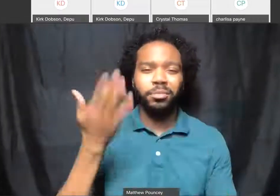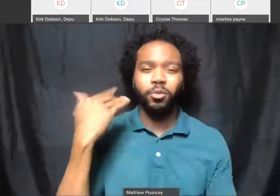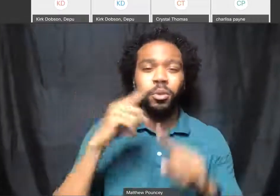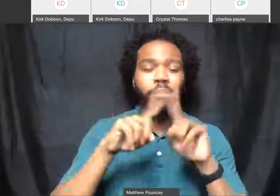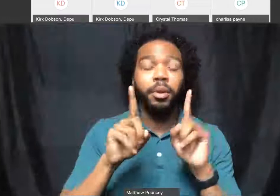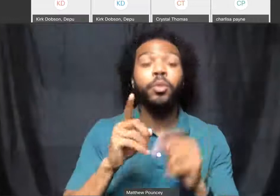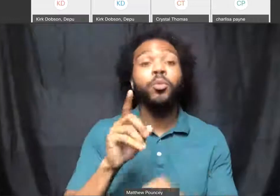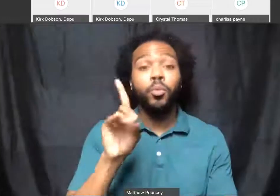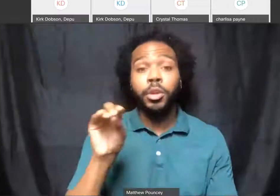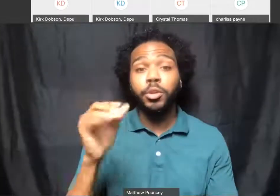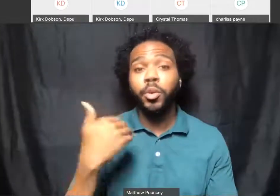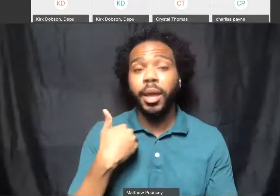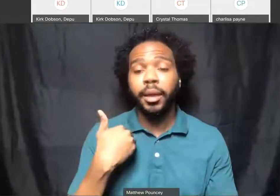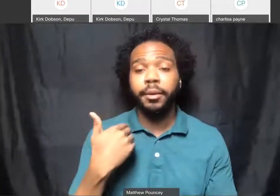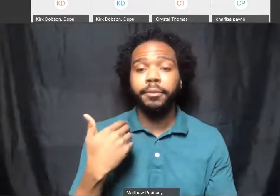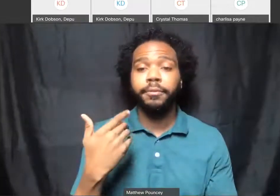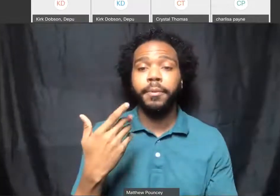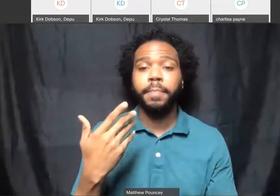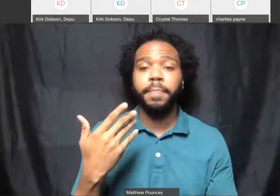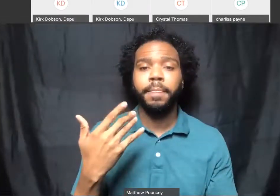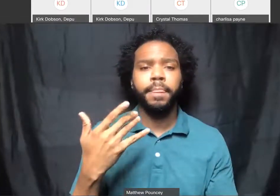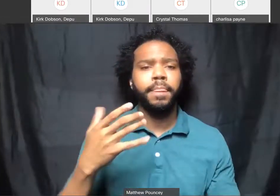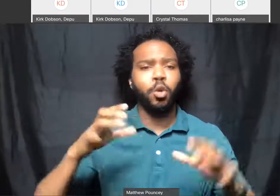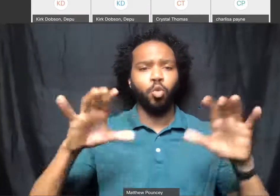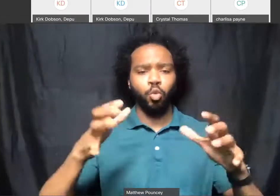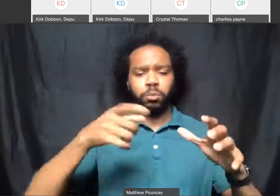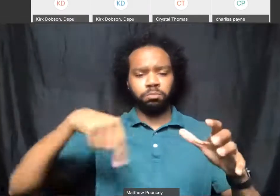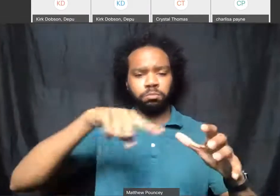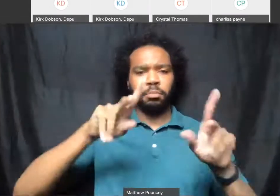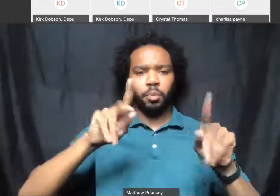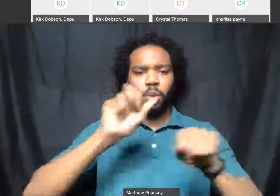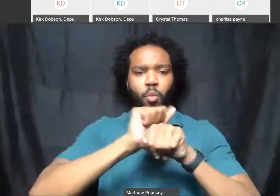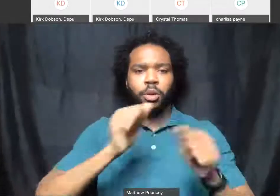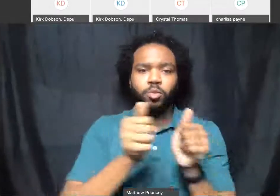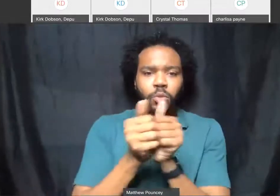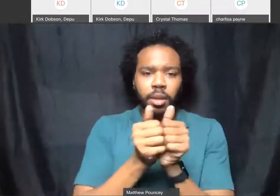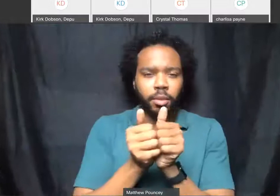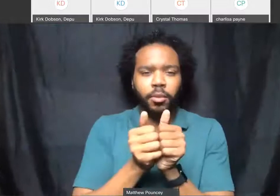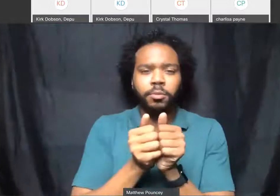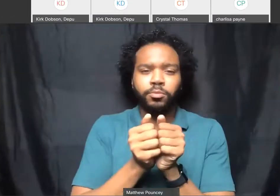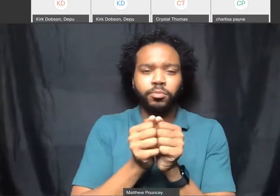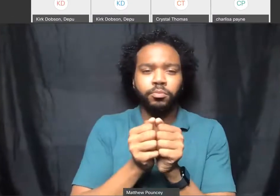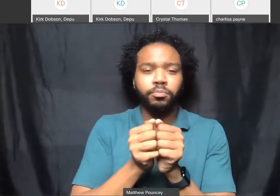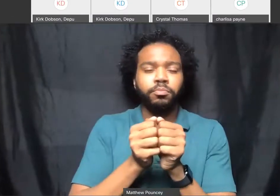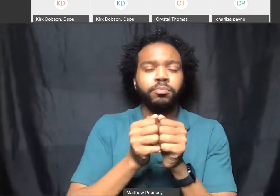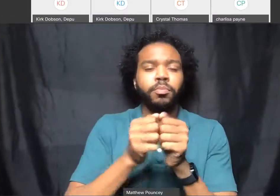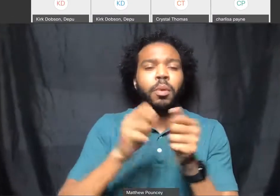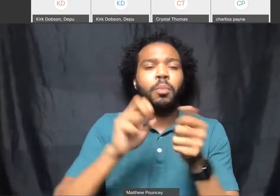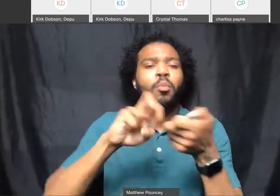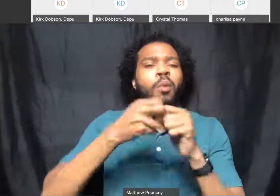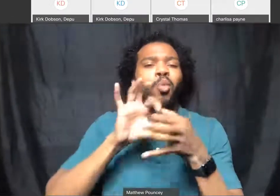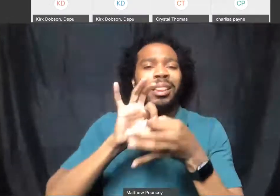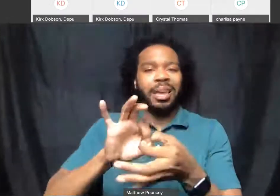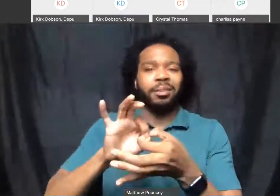have the group of people who've been working together on the issues related to day services. There is